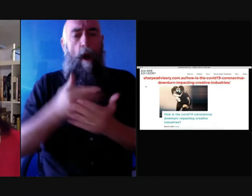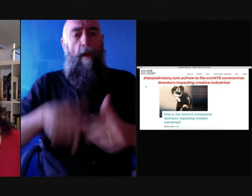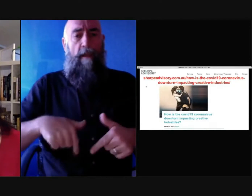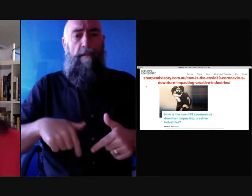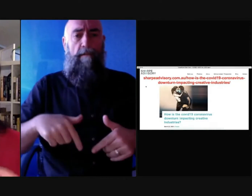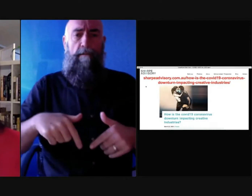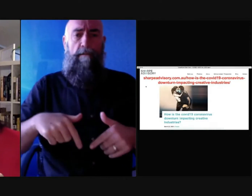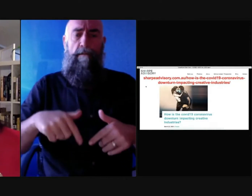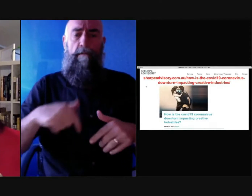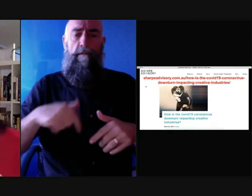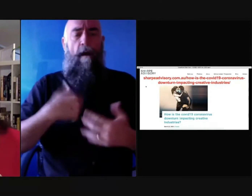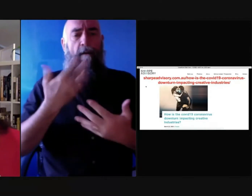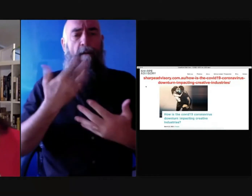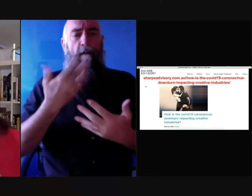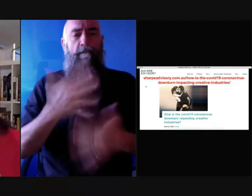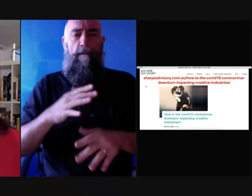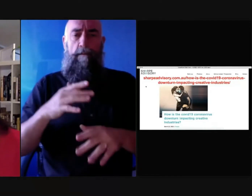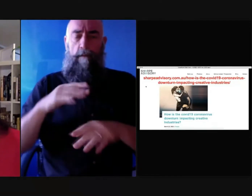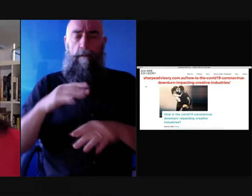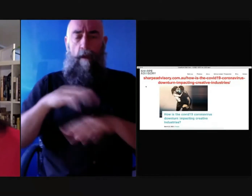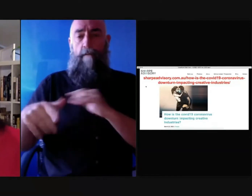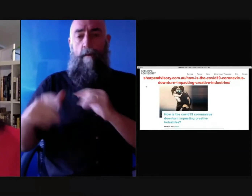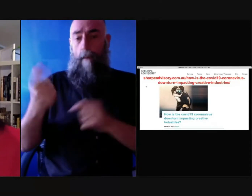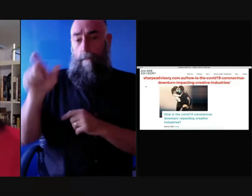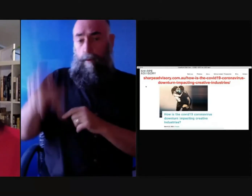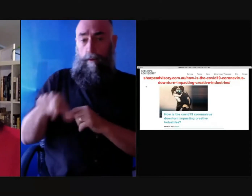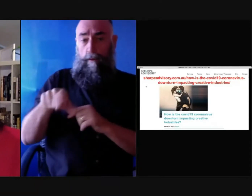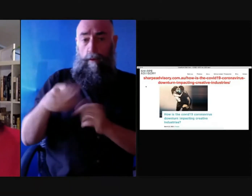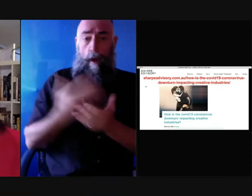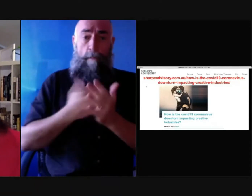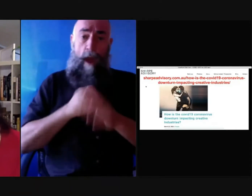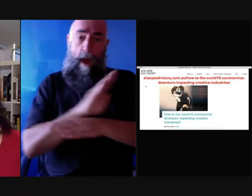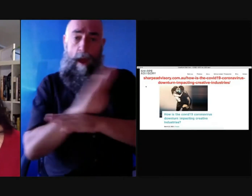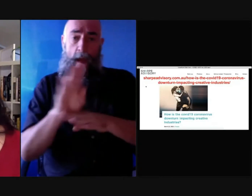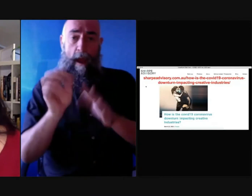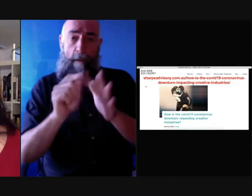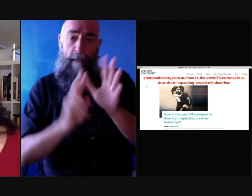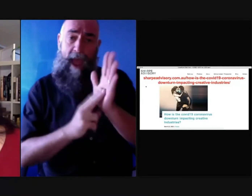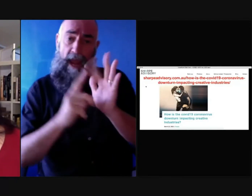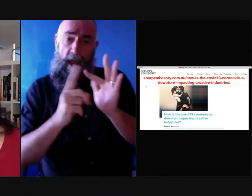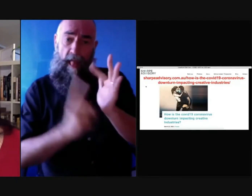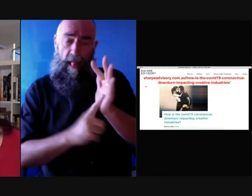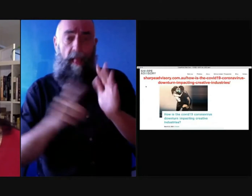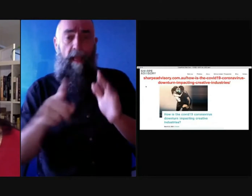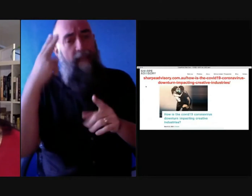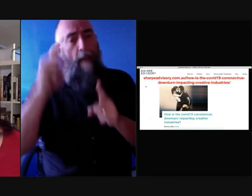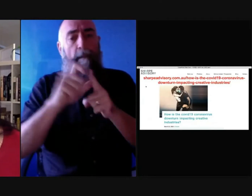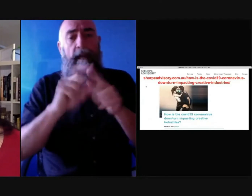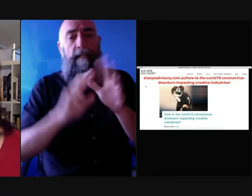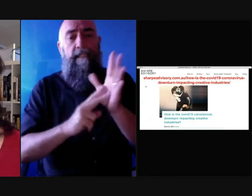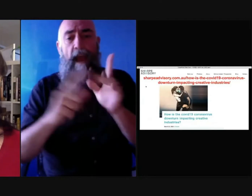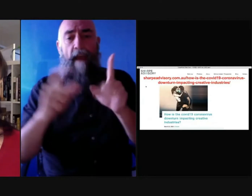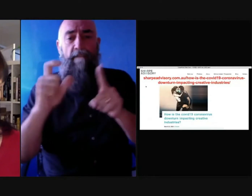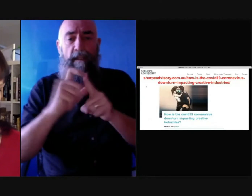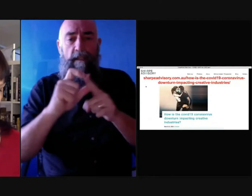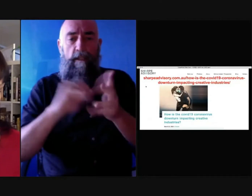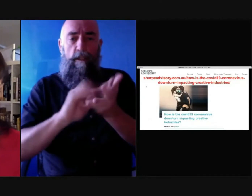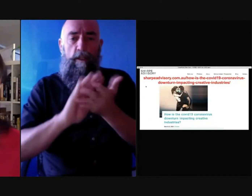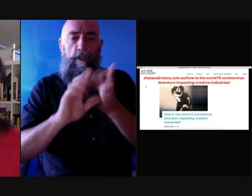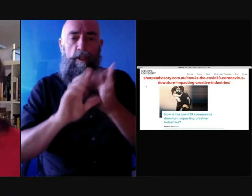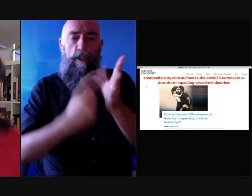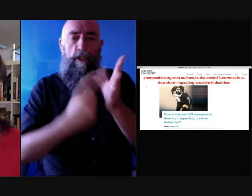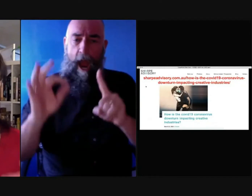article that was written by my pal, David Sharp. Wendy will pop a link to the article in the chat in a